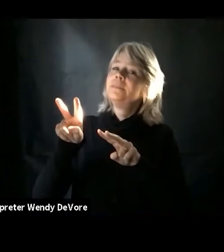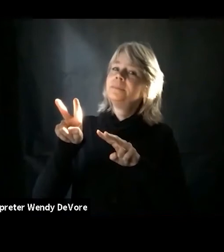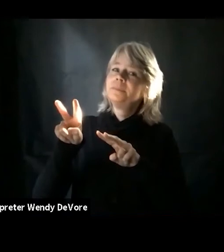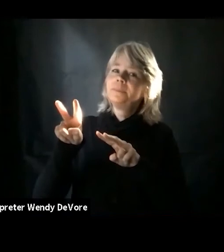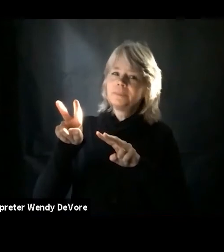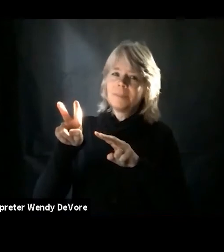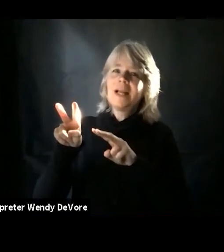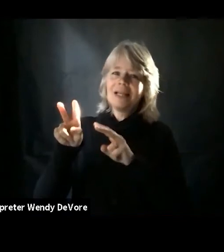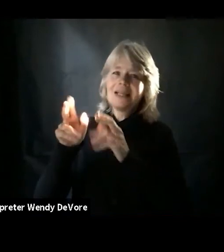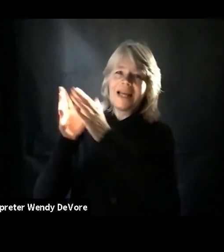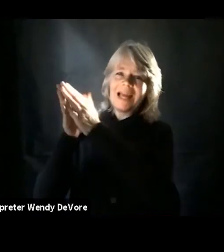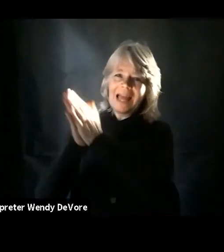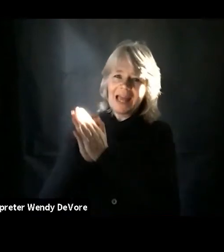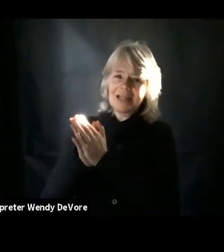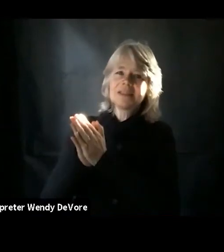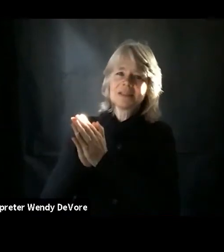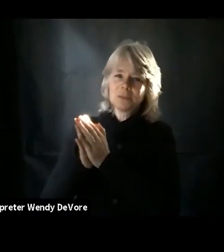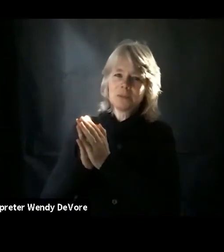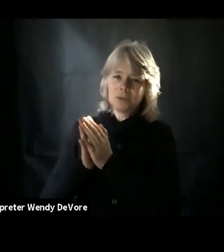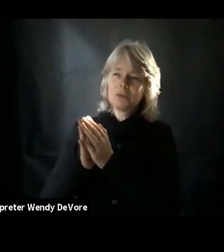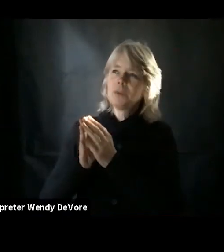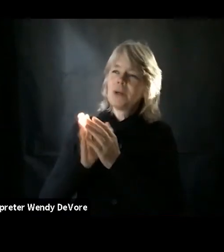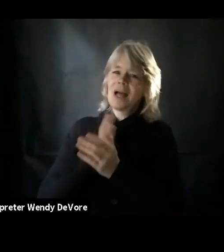Ask God to help you lift up your heart